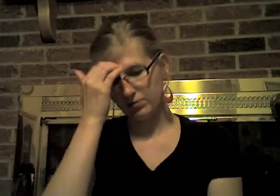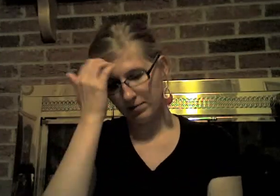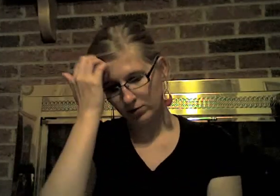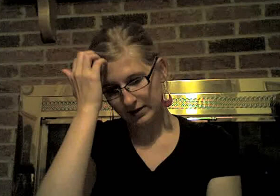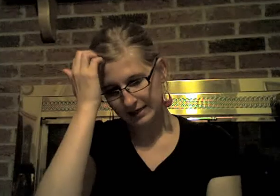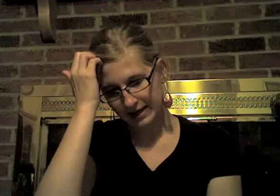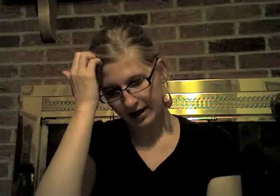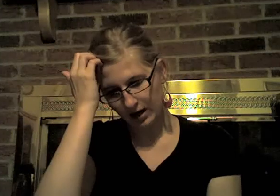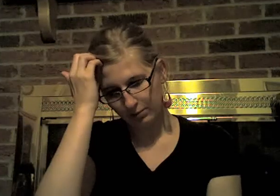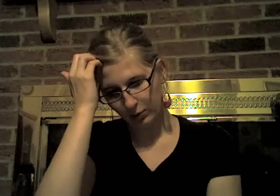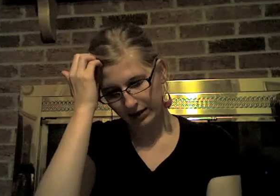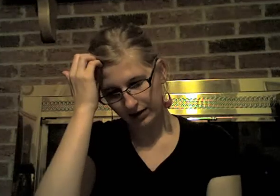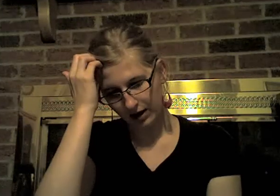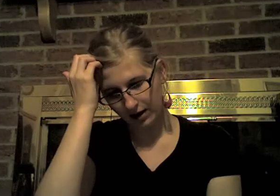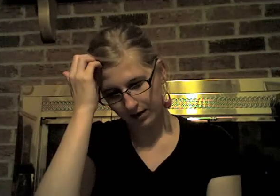Remember we did that up with,